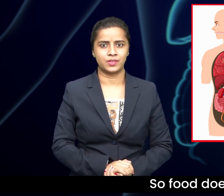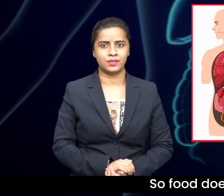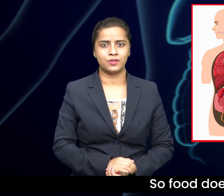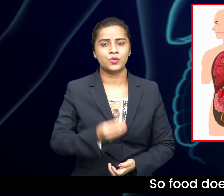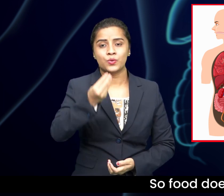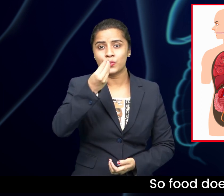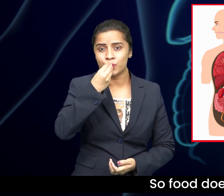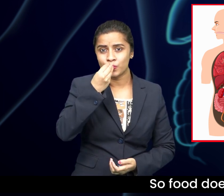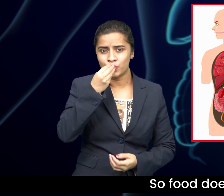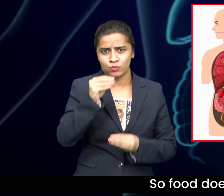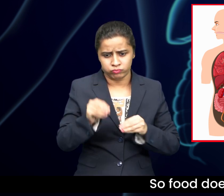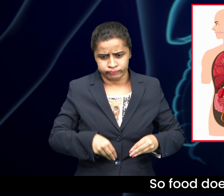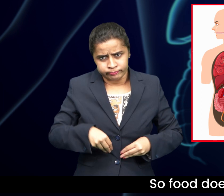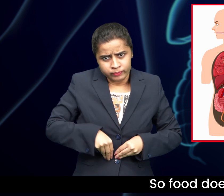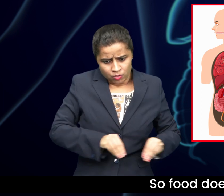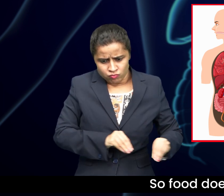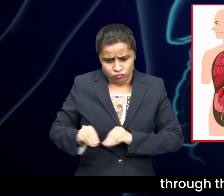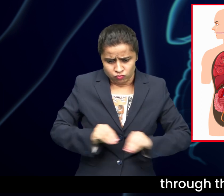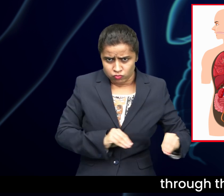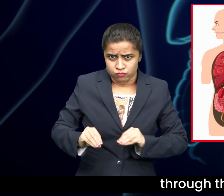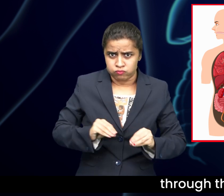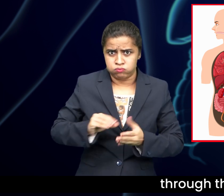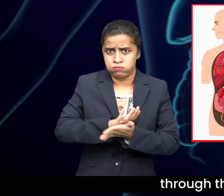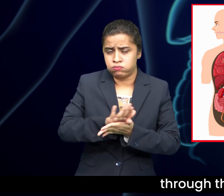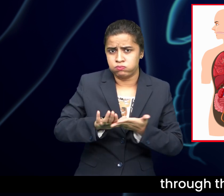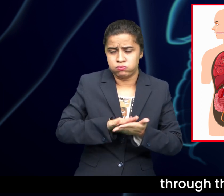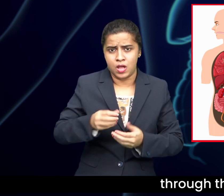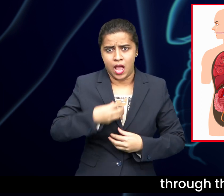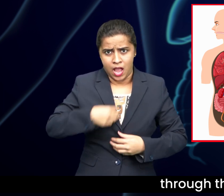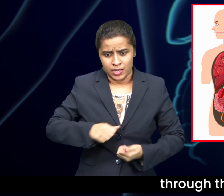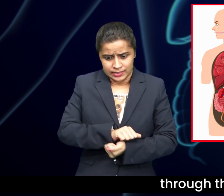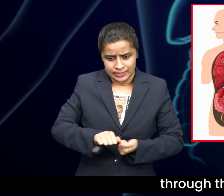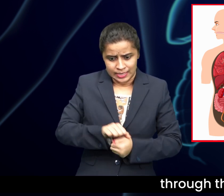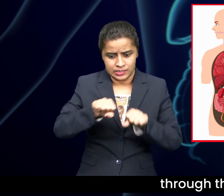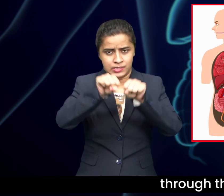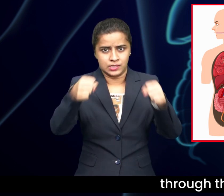So, food does not move uniformly through the digestive system.